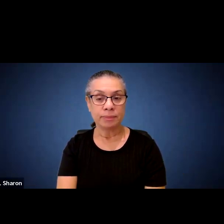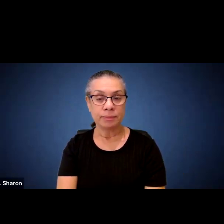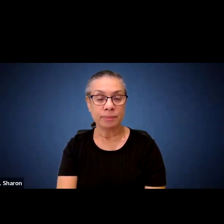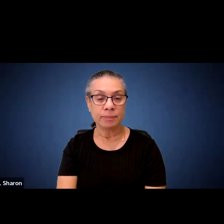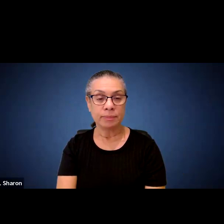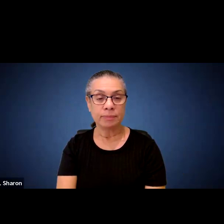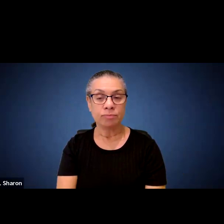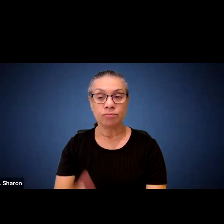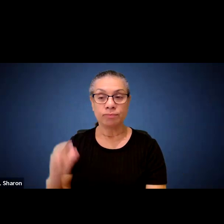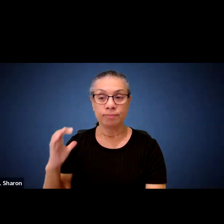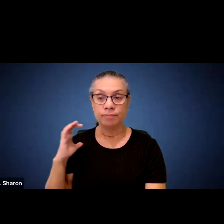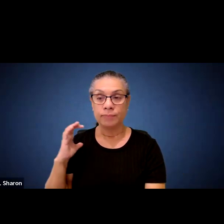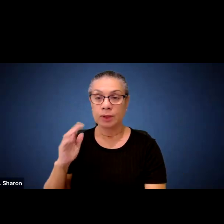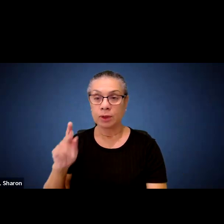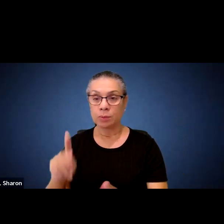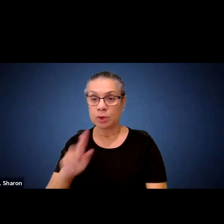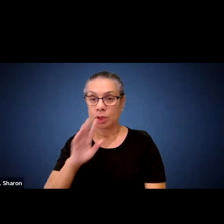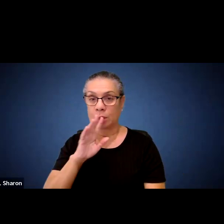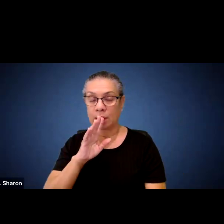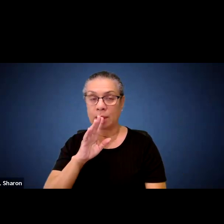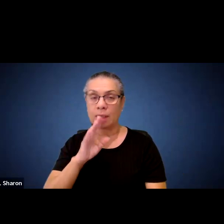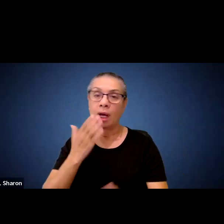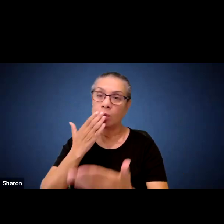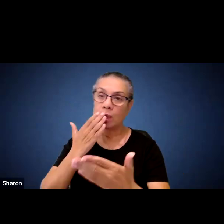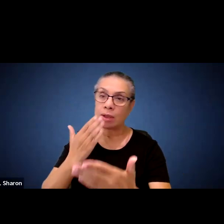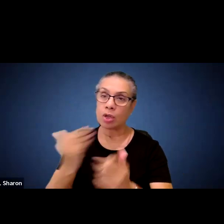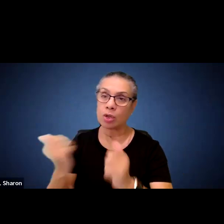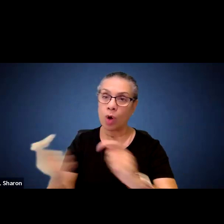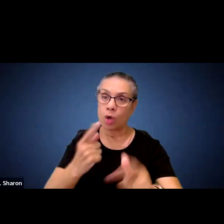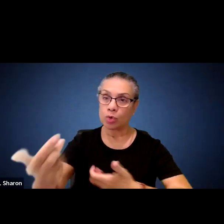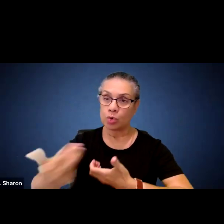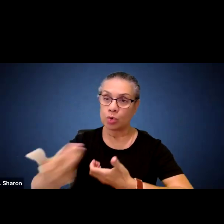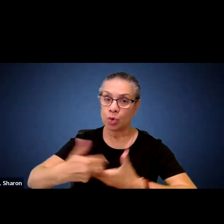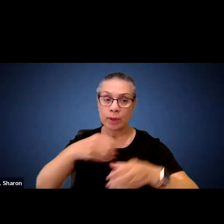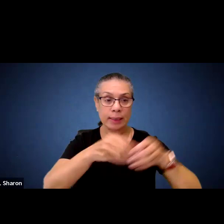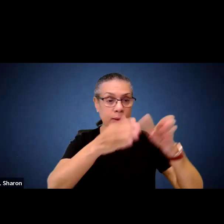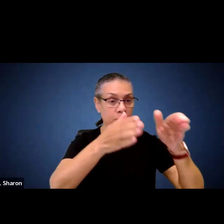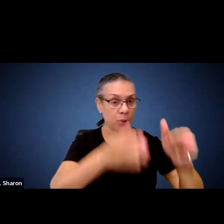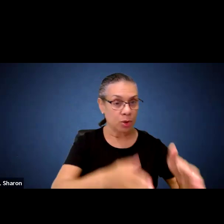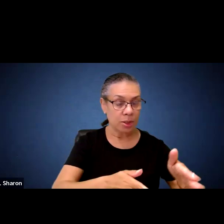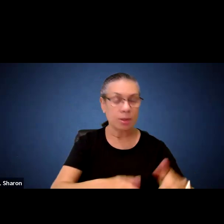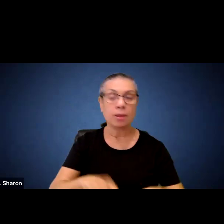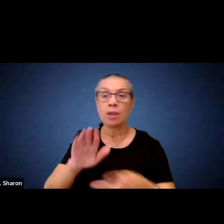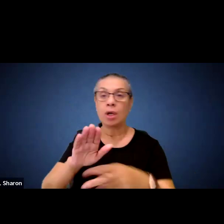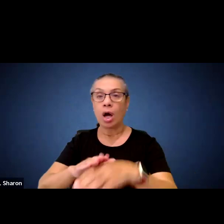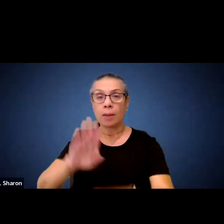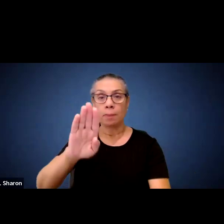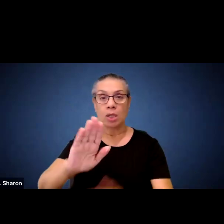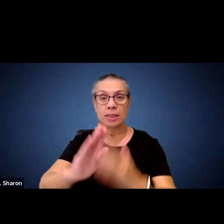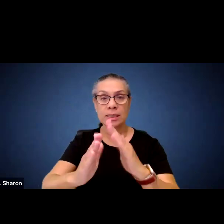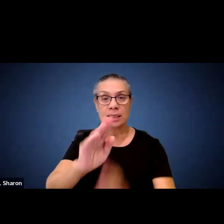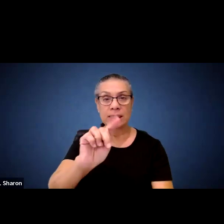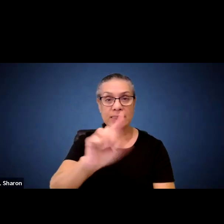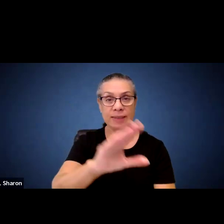I want to welcome everyone who is joining us tonight in person, on Boston City TV, and on Zoom. I'm going